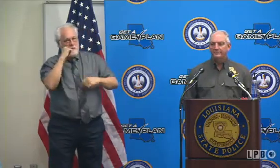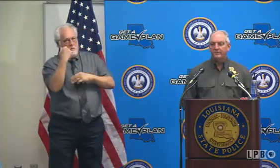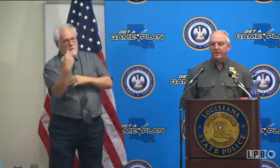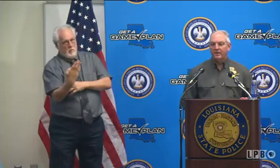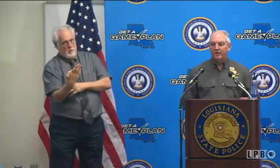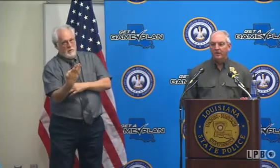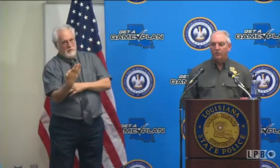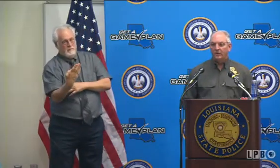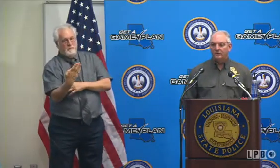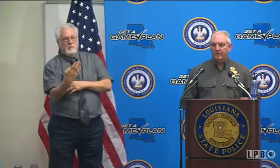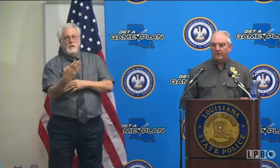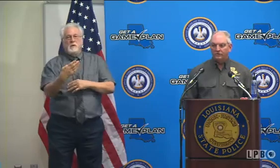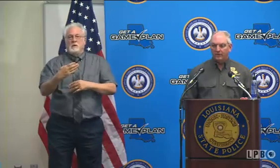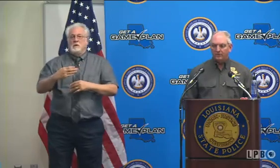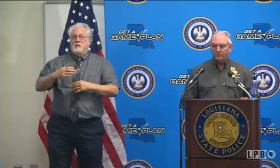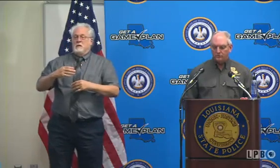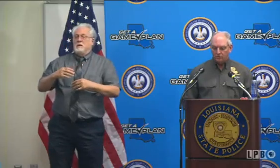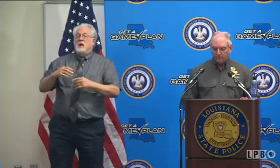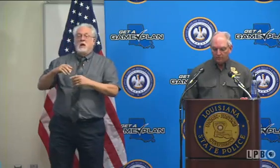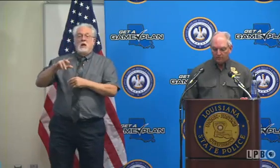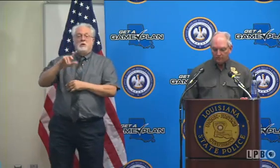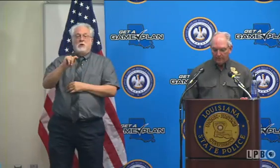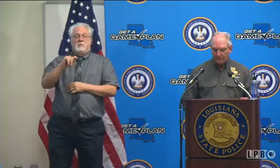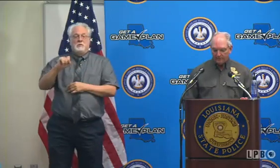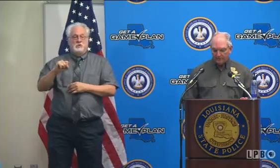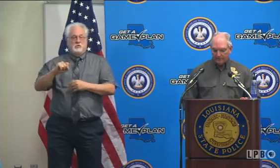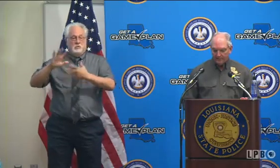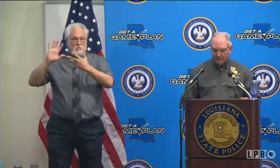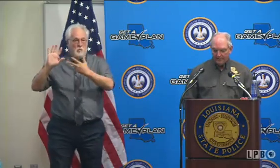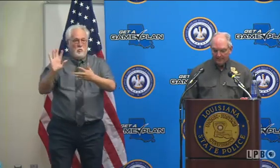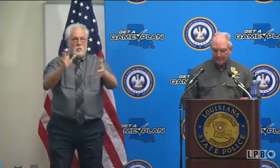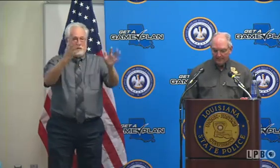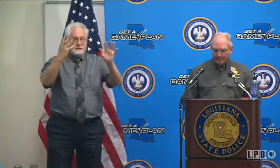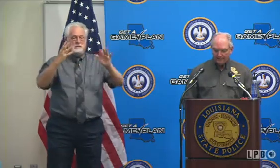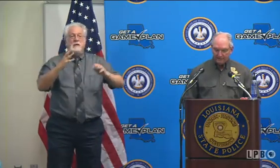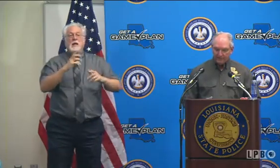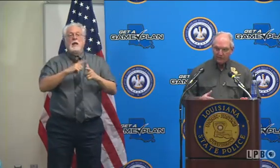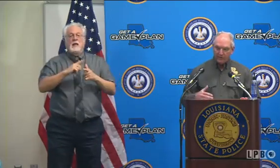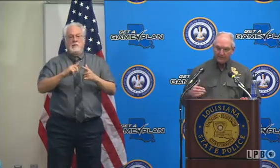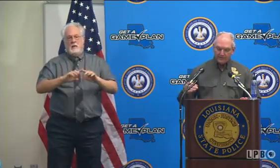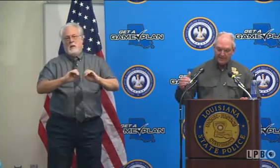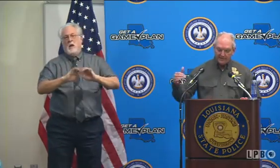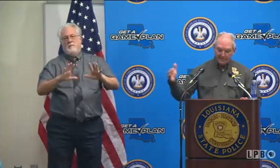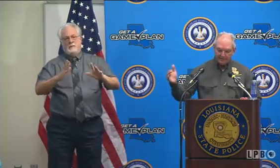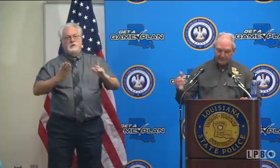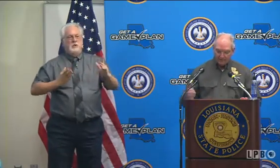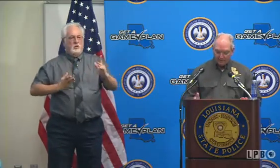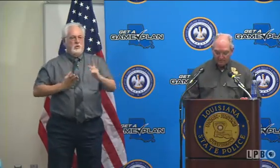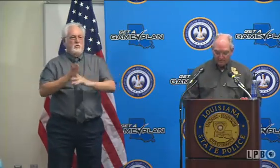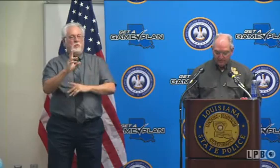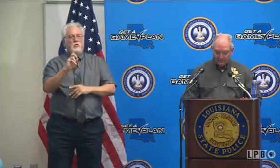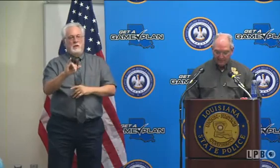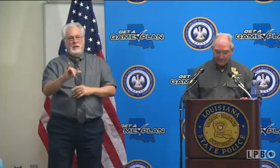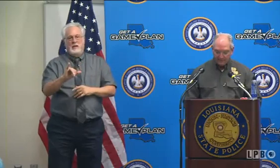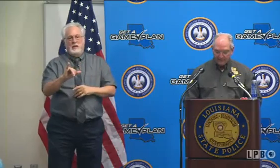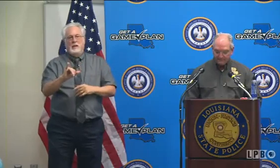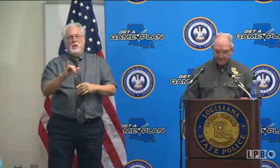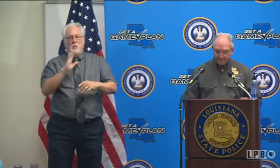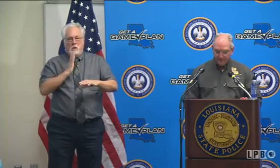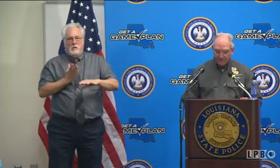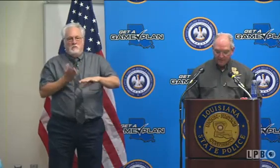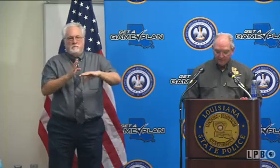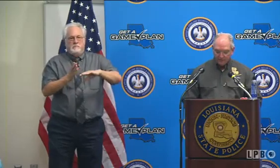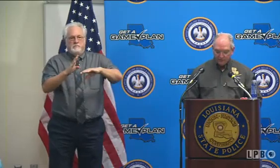morning with tropical storm force winds, and then obviously throughout the day that will